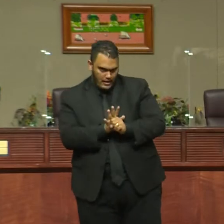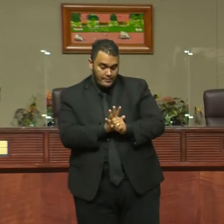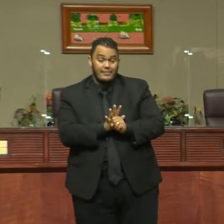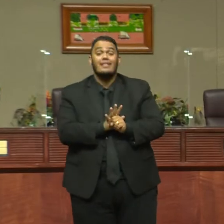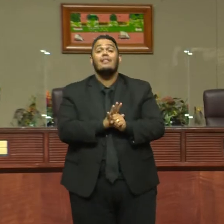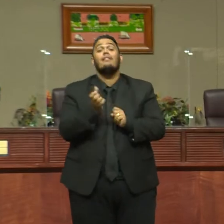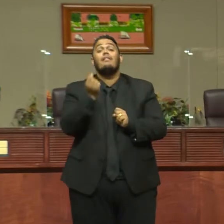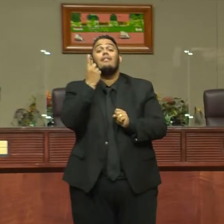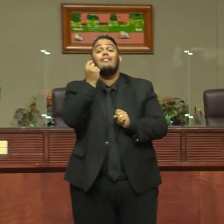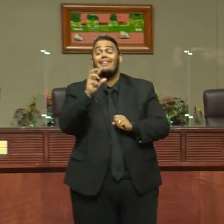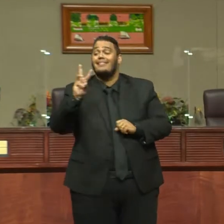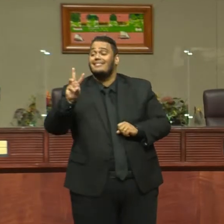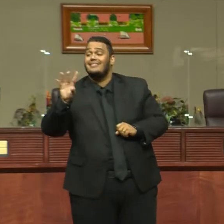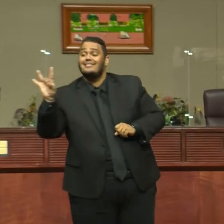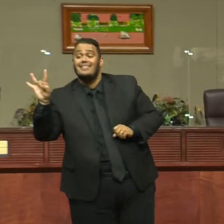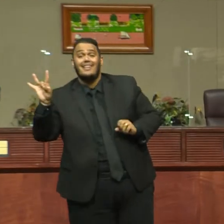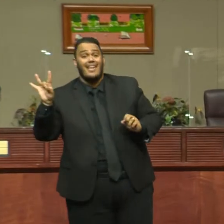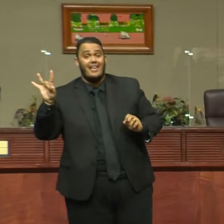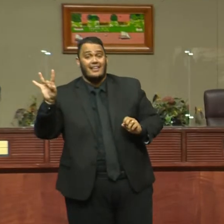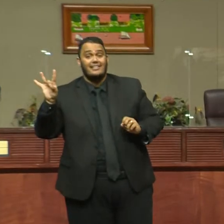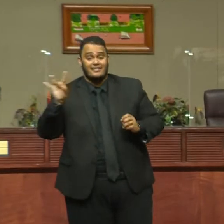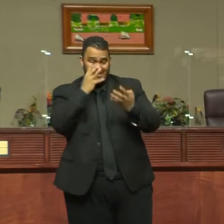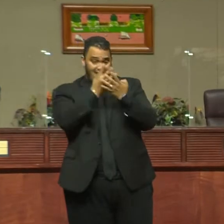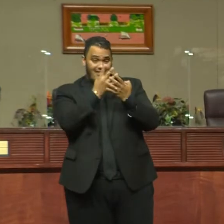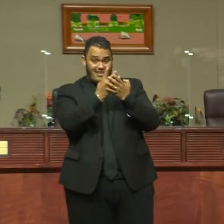are asymptomatic, 15 are